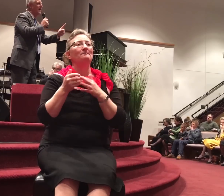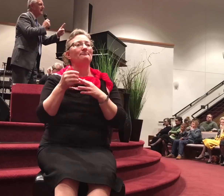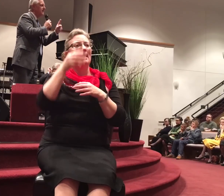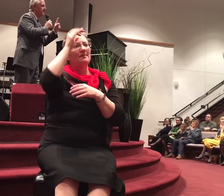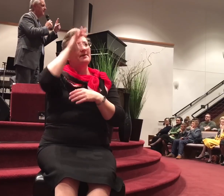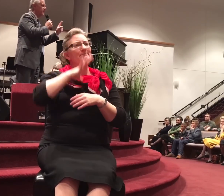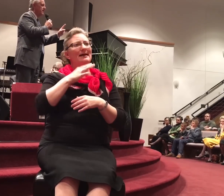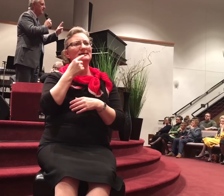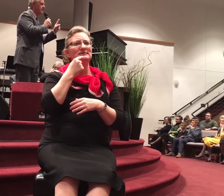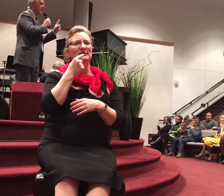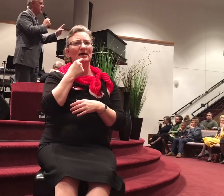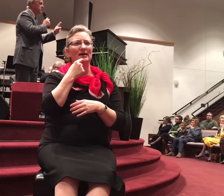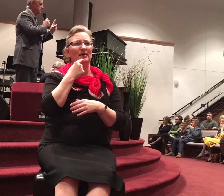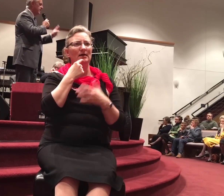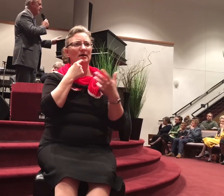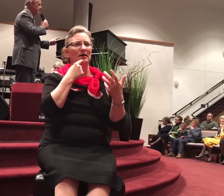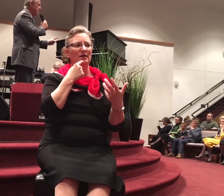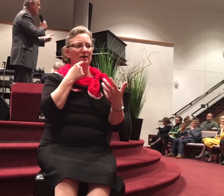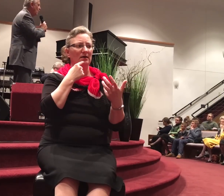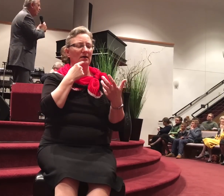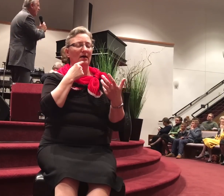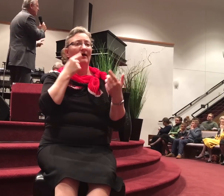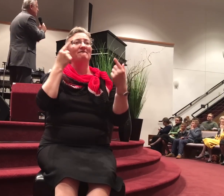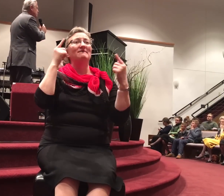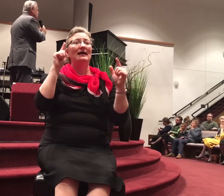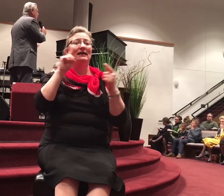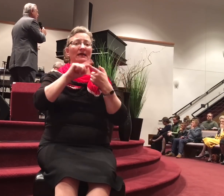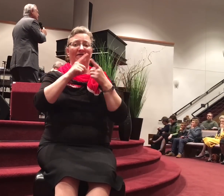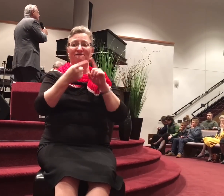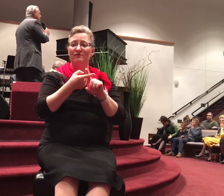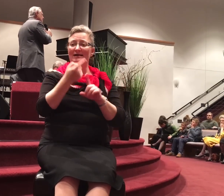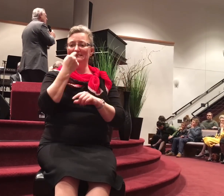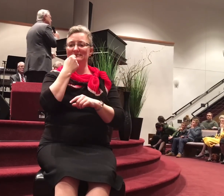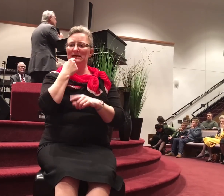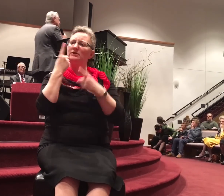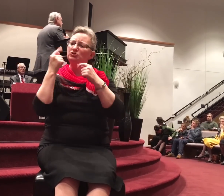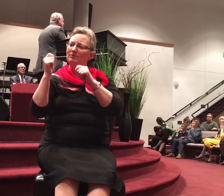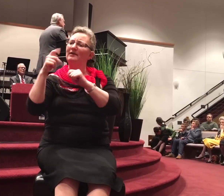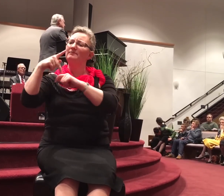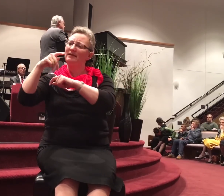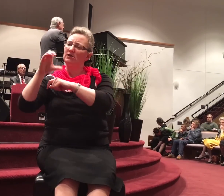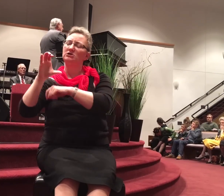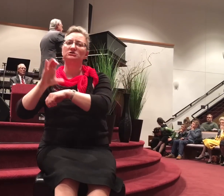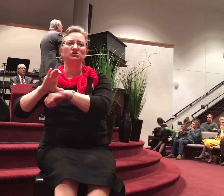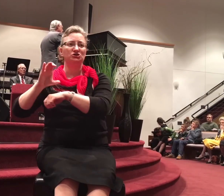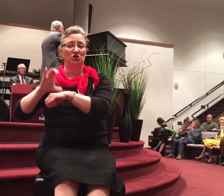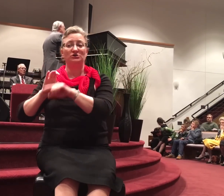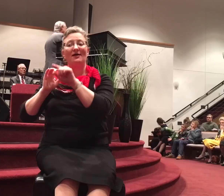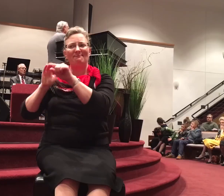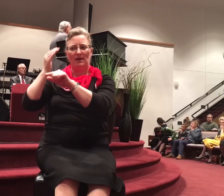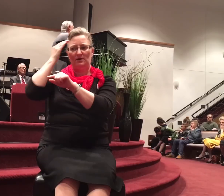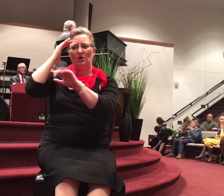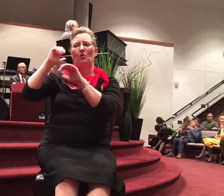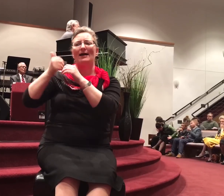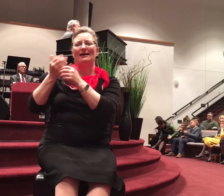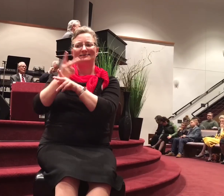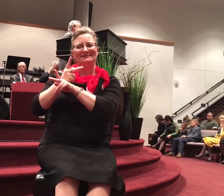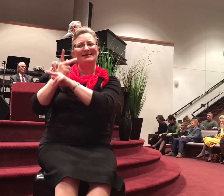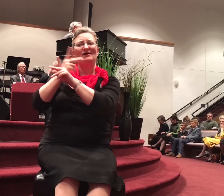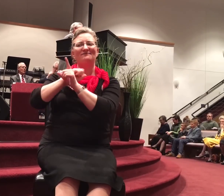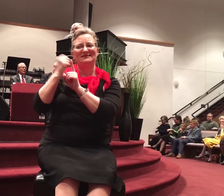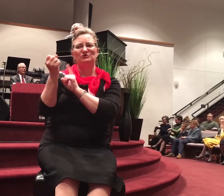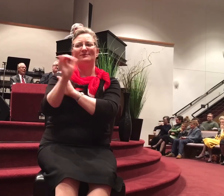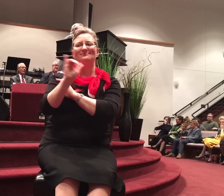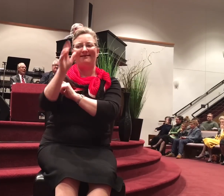said, finally a friend of ours said, why don't you try the Pentecostals? They know how to deal with